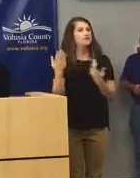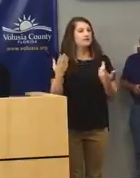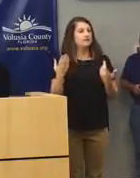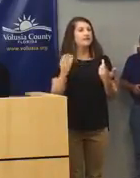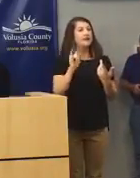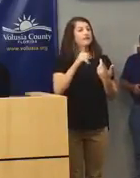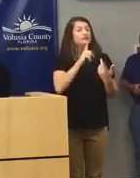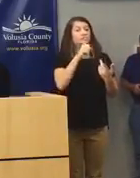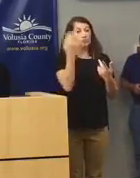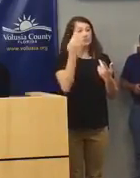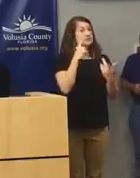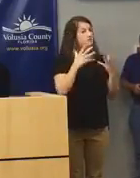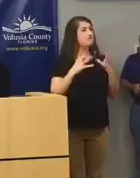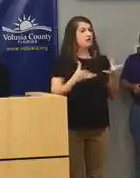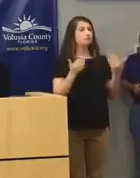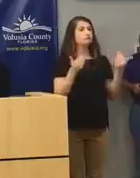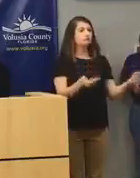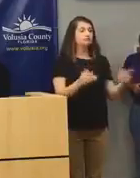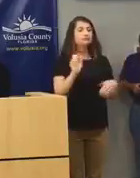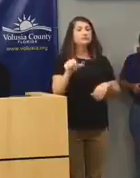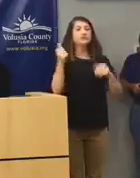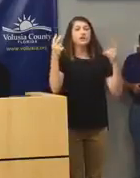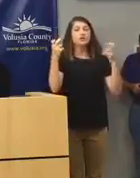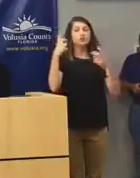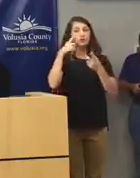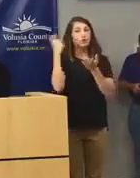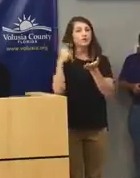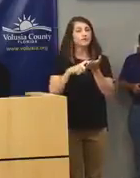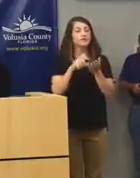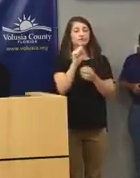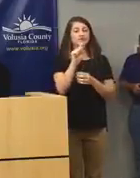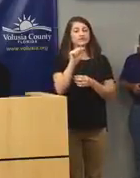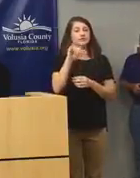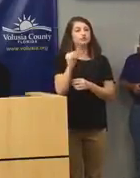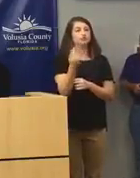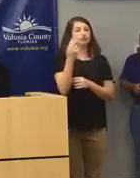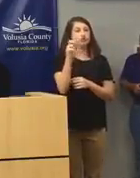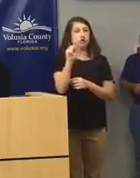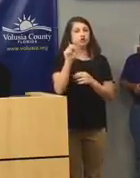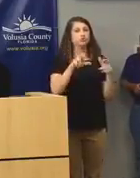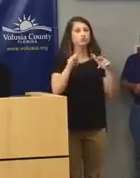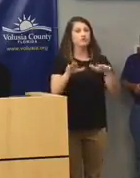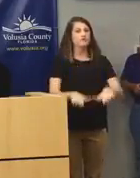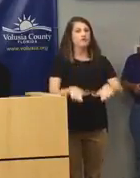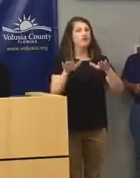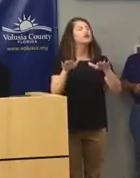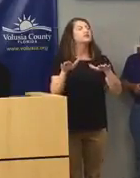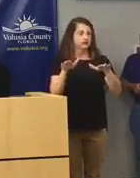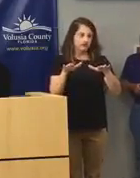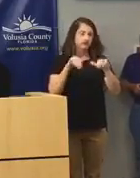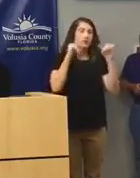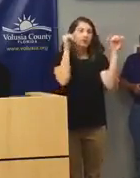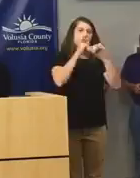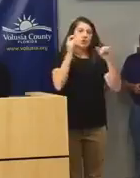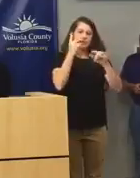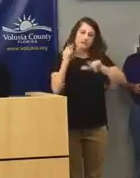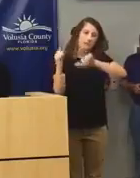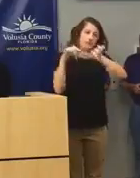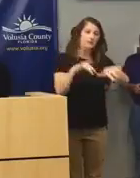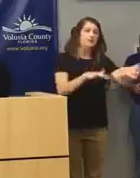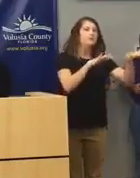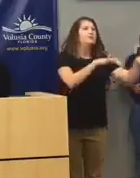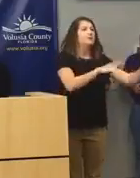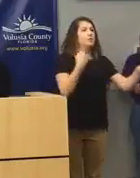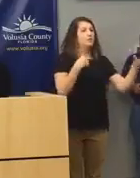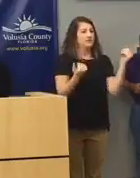means proceed to do that. Another issue that has come up for us is the St. John River flooding. There is flooding along the river. It